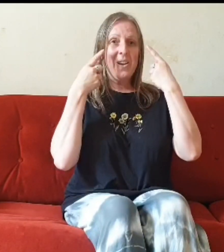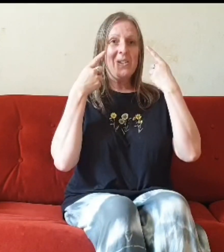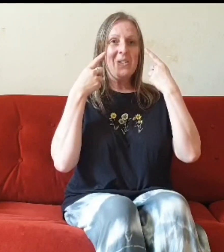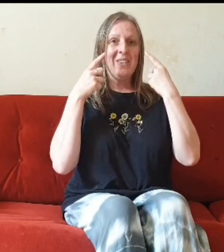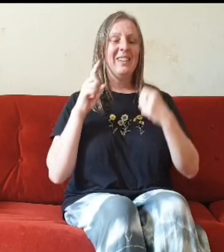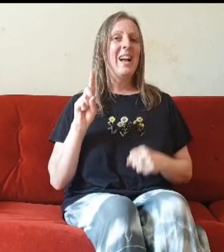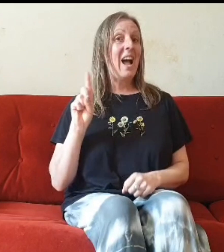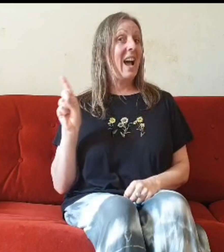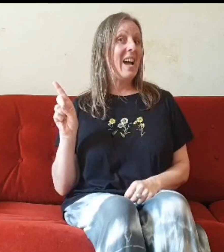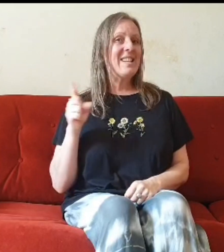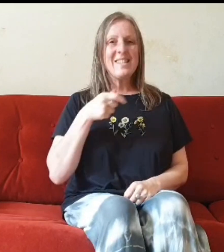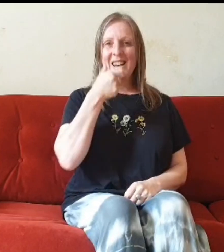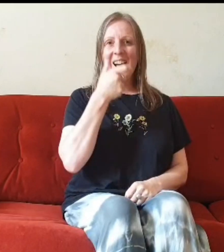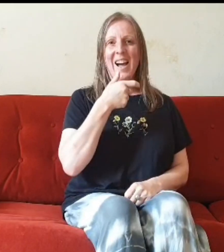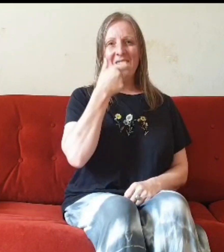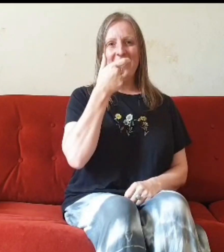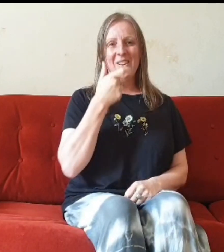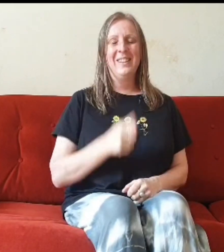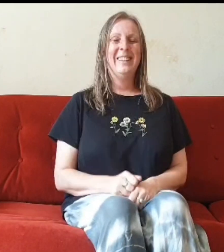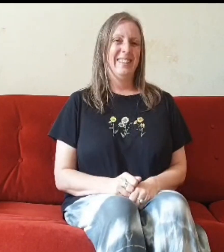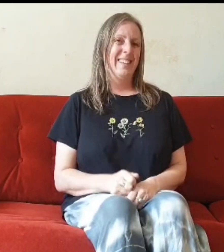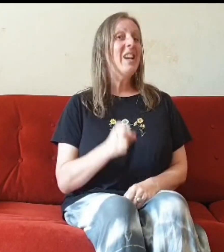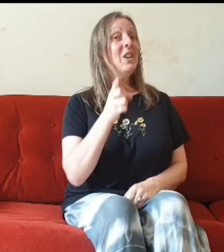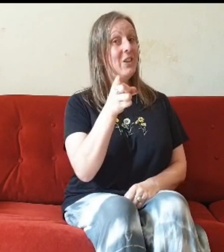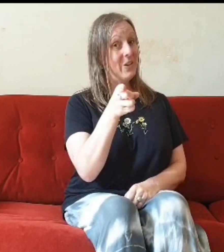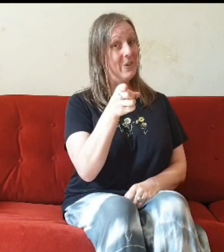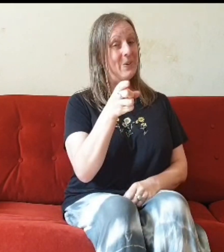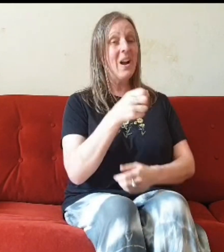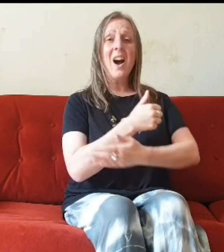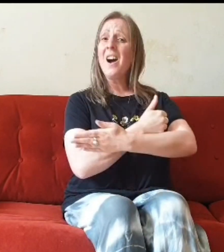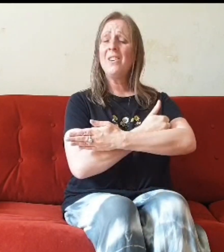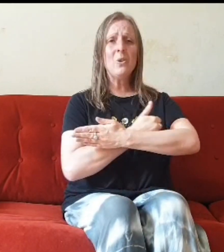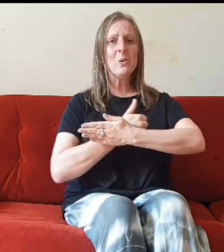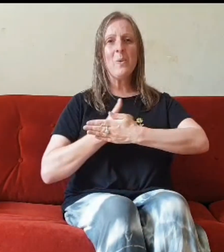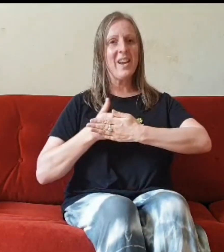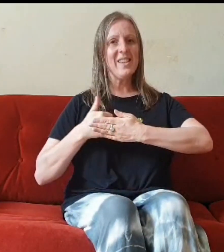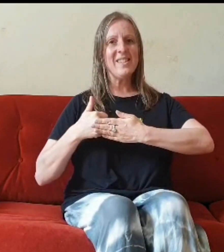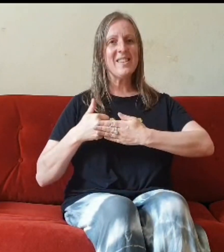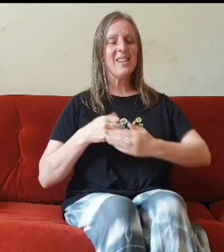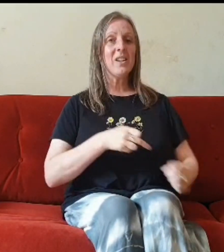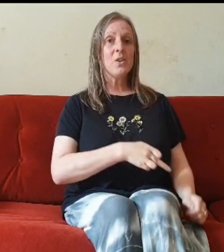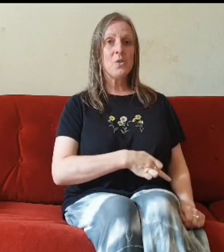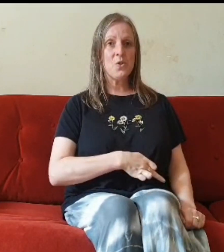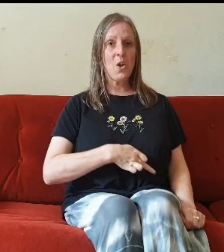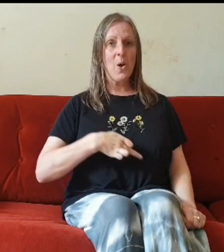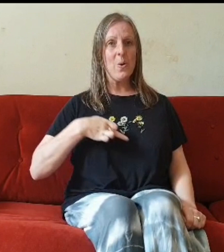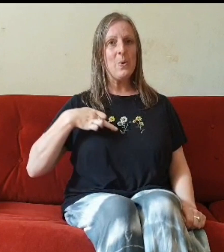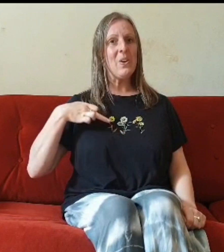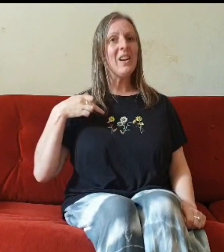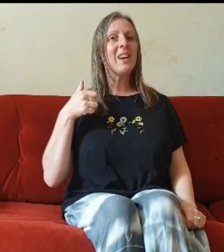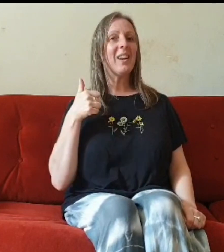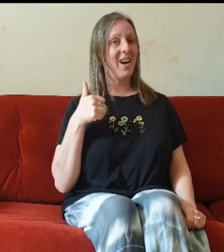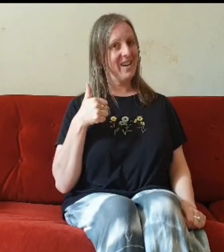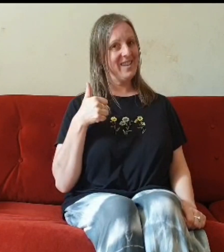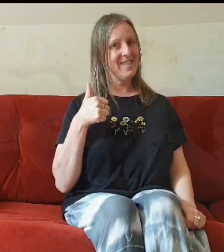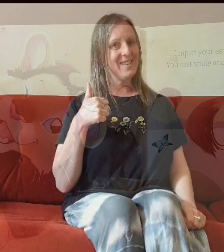smile and laugh. You are always so kind.